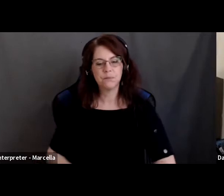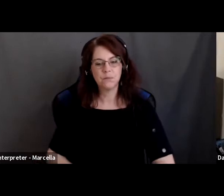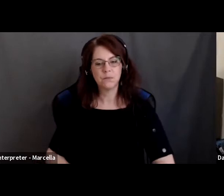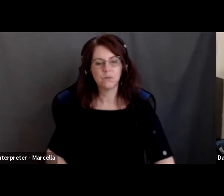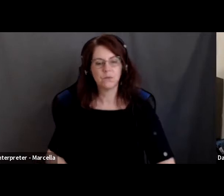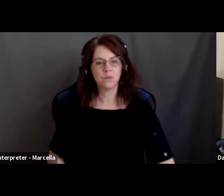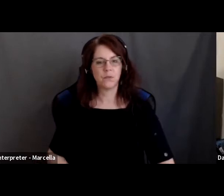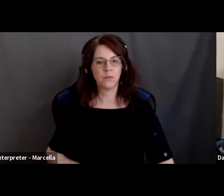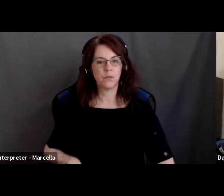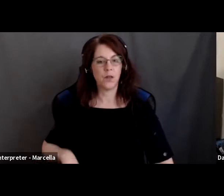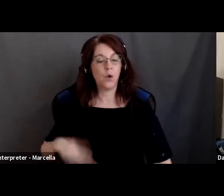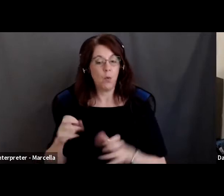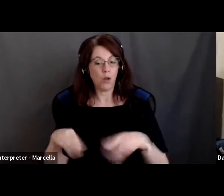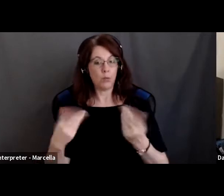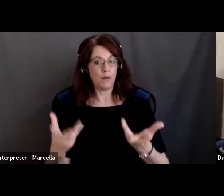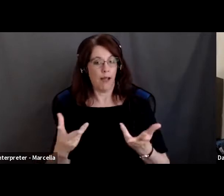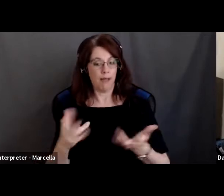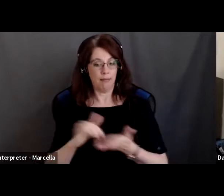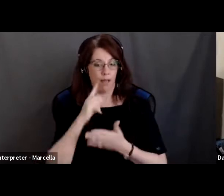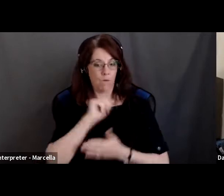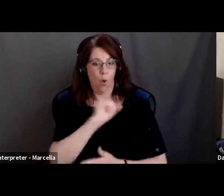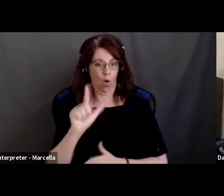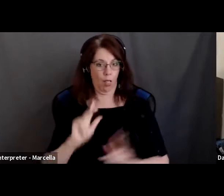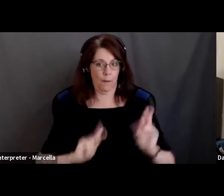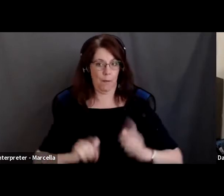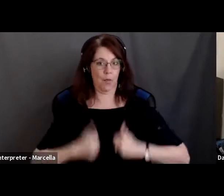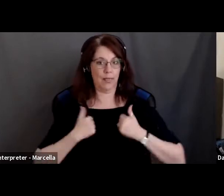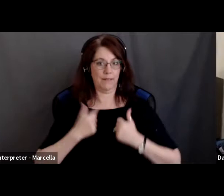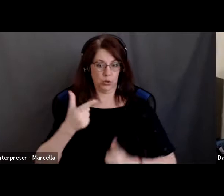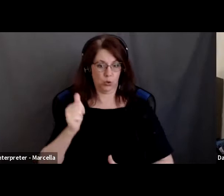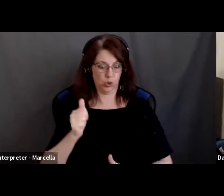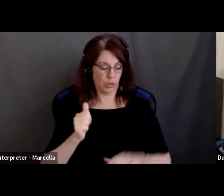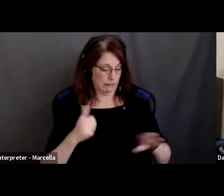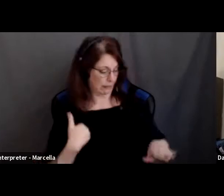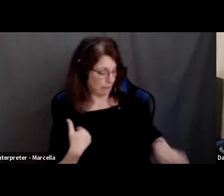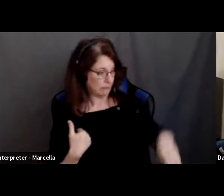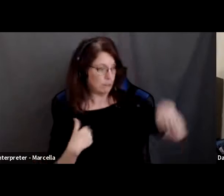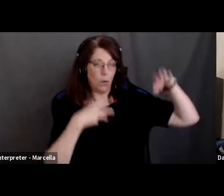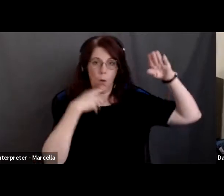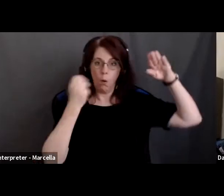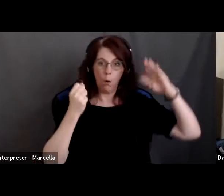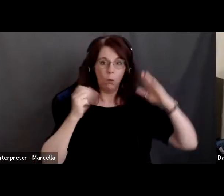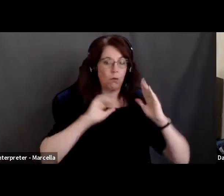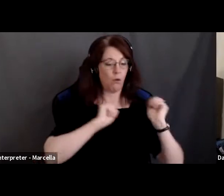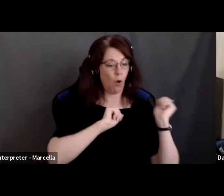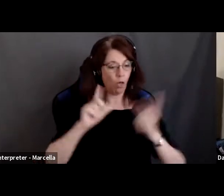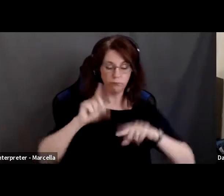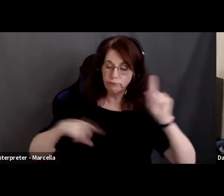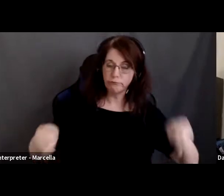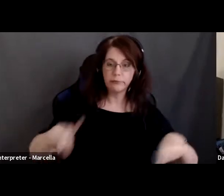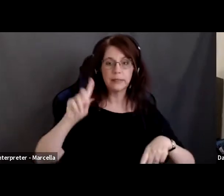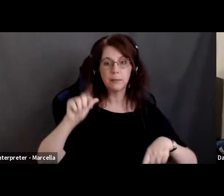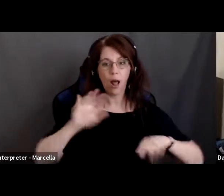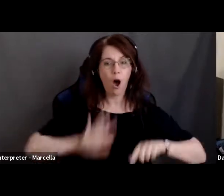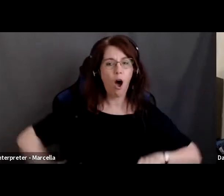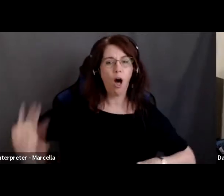want to provide that for all Georgians of all ages, all disabilities, and in all parts of the state, so that they